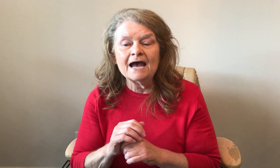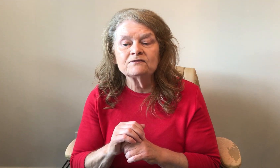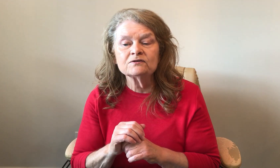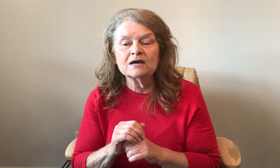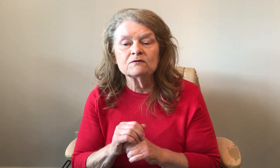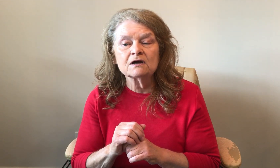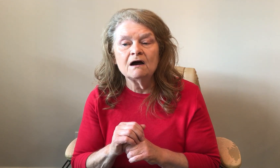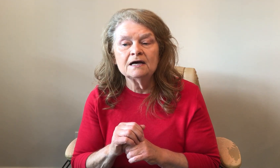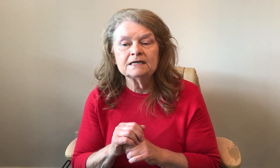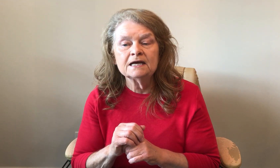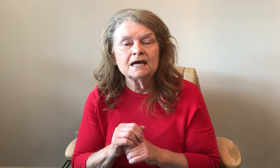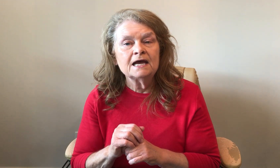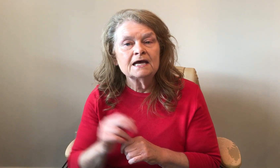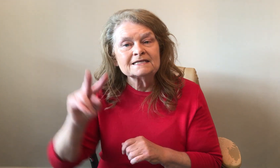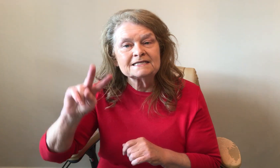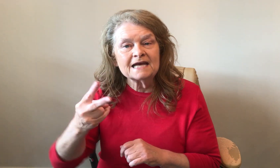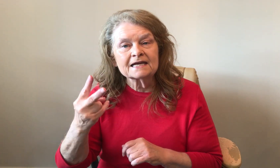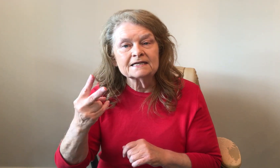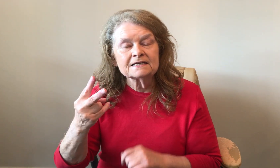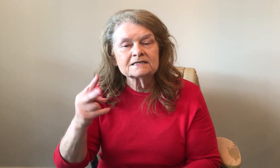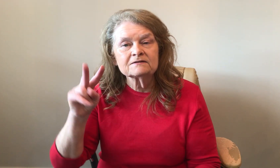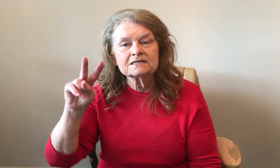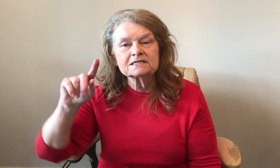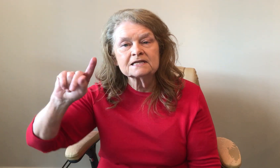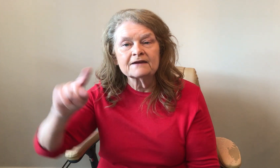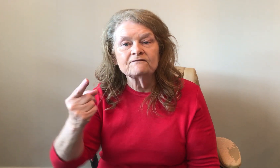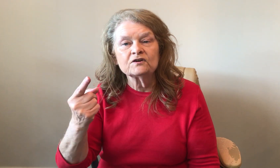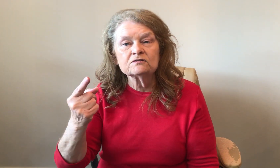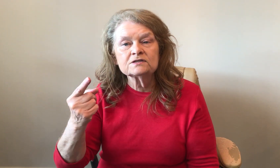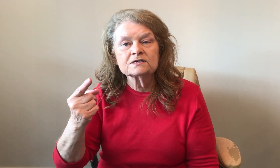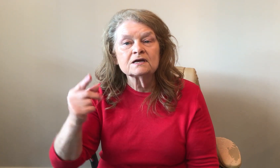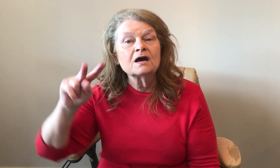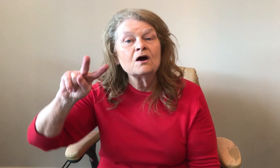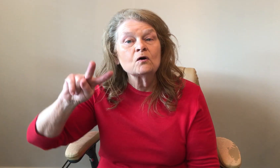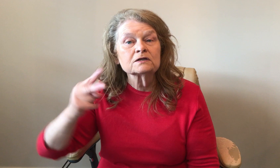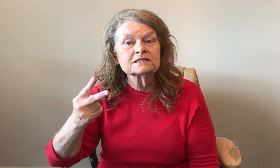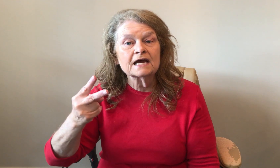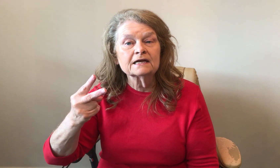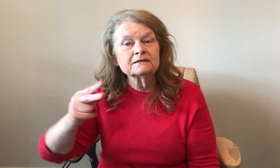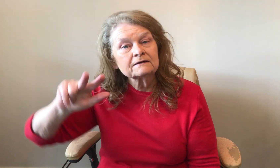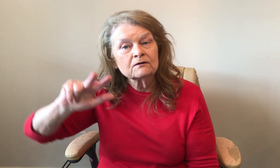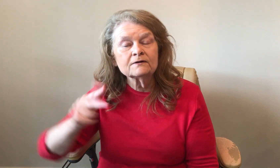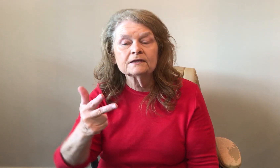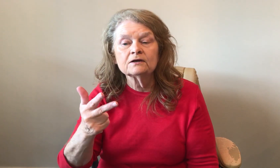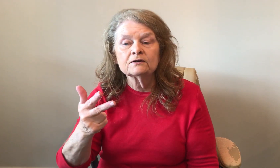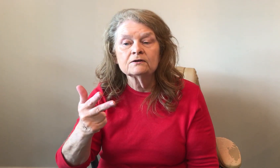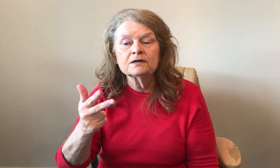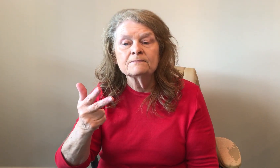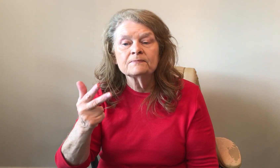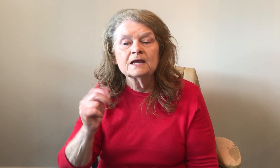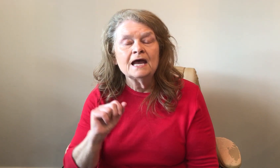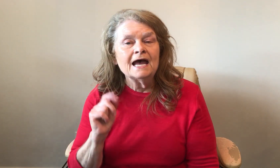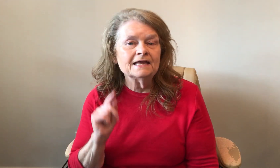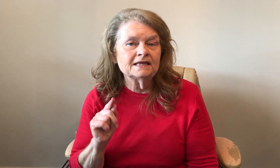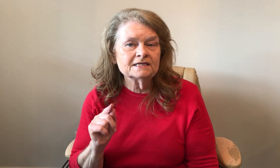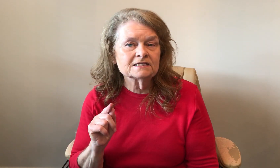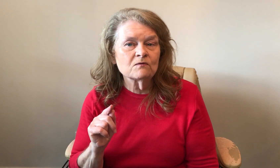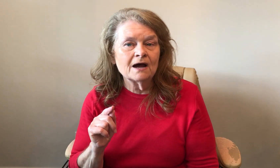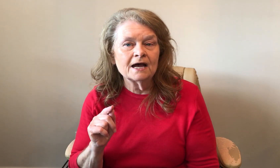after they were gone. Second. So this is like first or second or third. And this is why